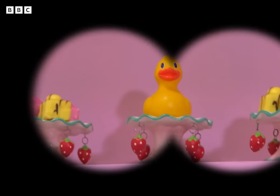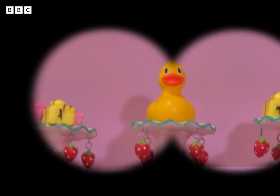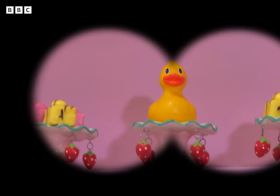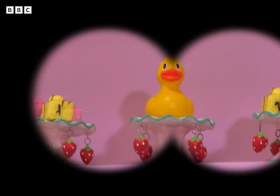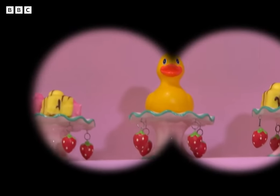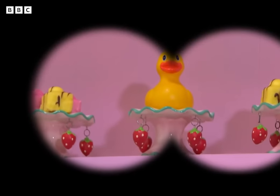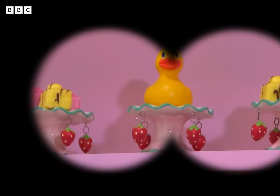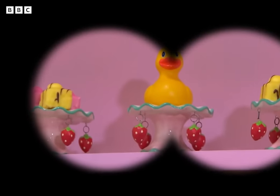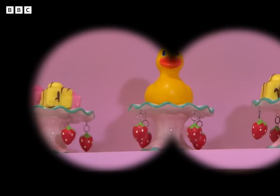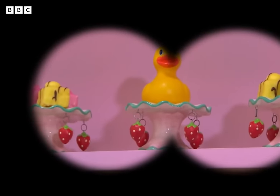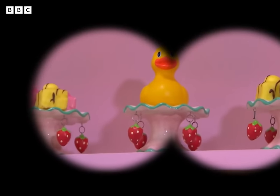Aha!